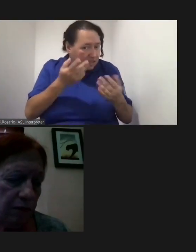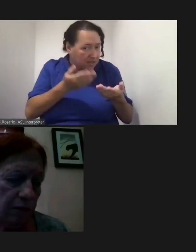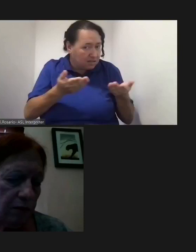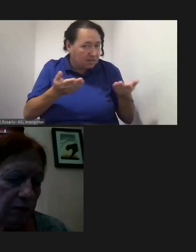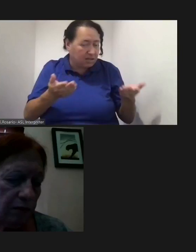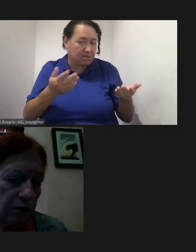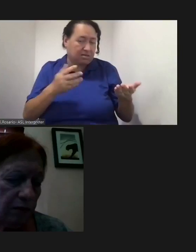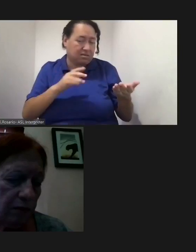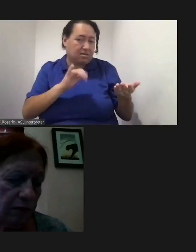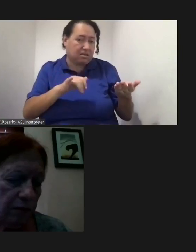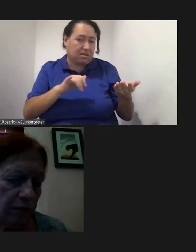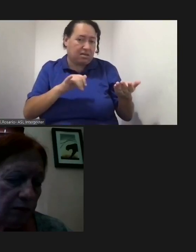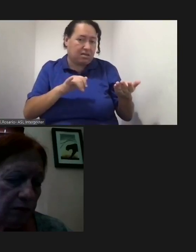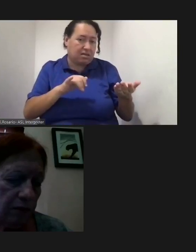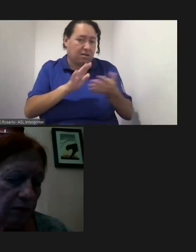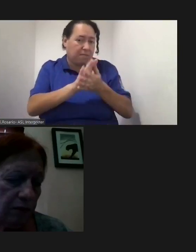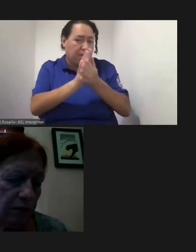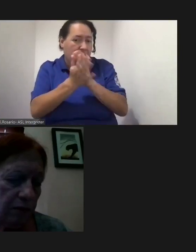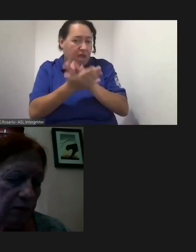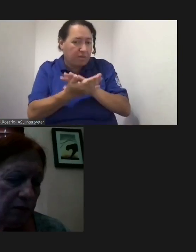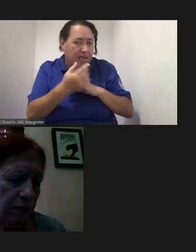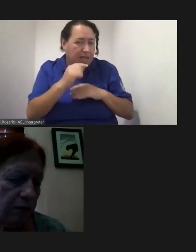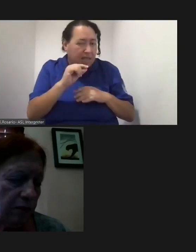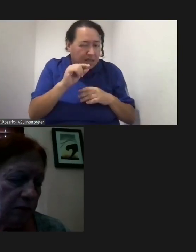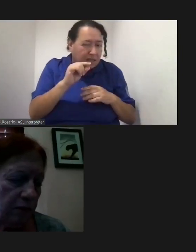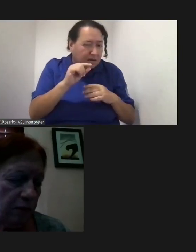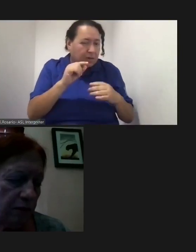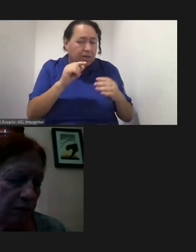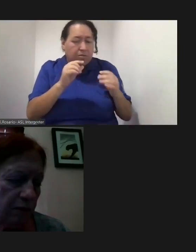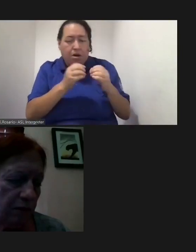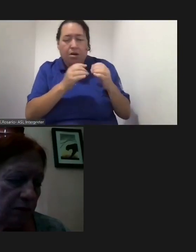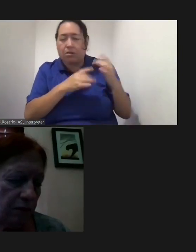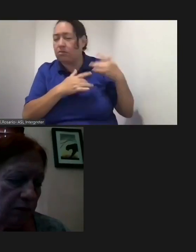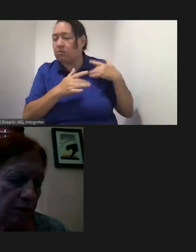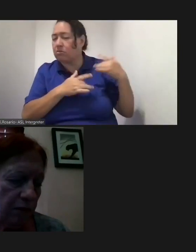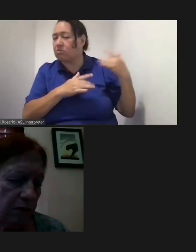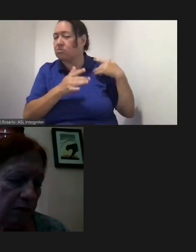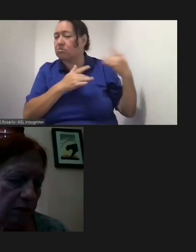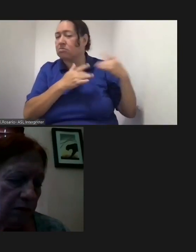is getting to be a little concerning for me,